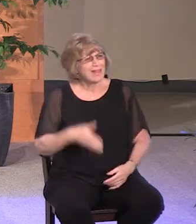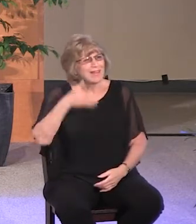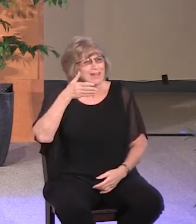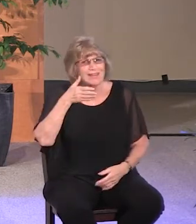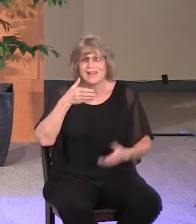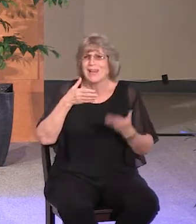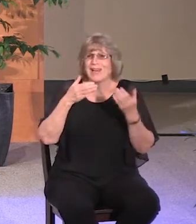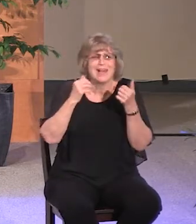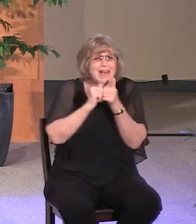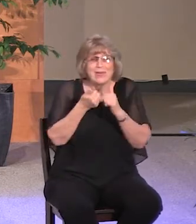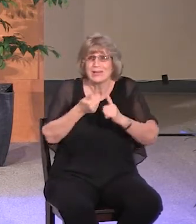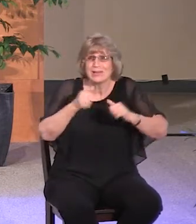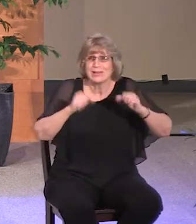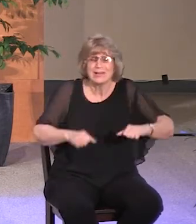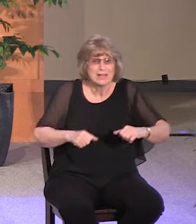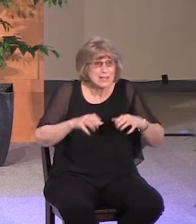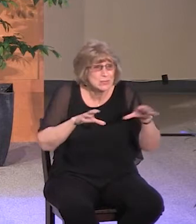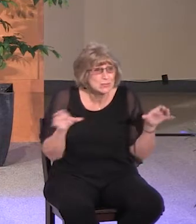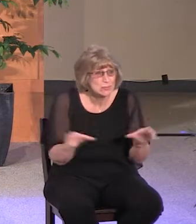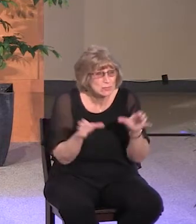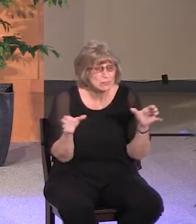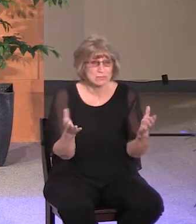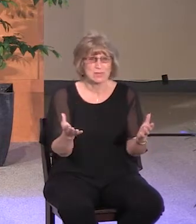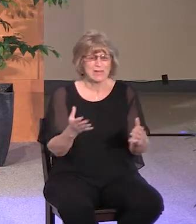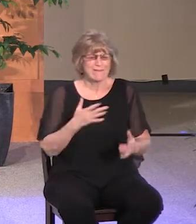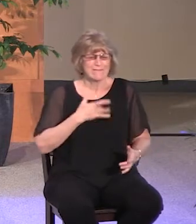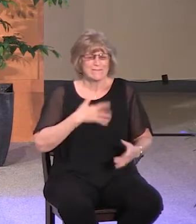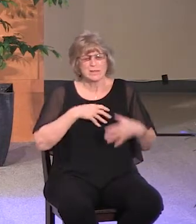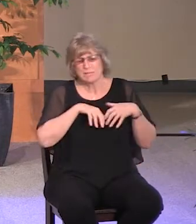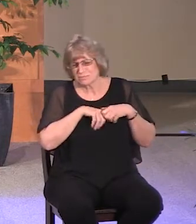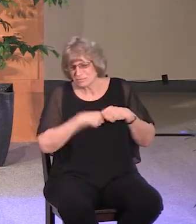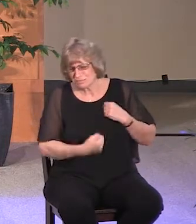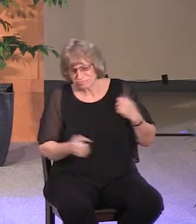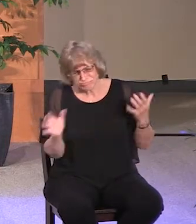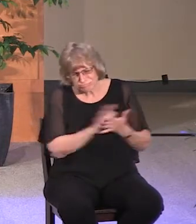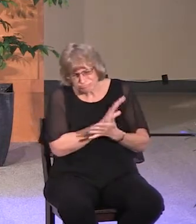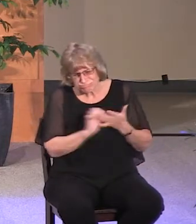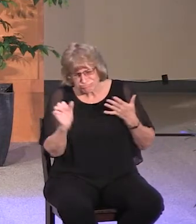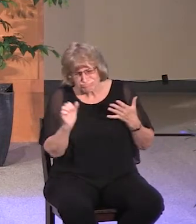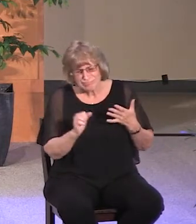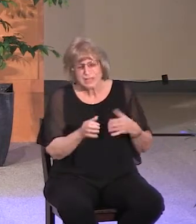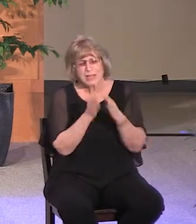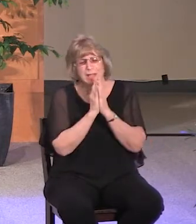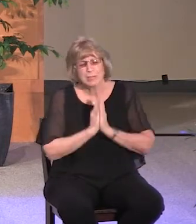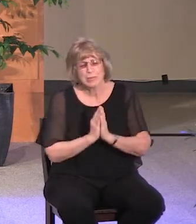this? I feel so broken. How am I going to do this? And I prayed and affirmed God's